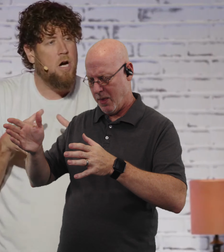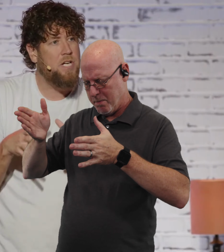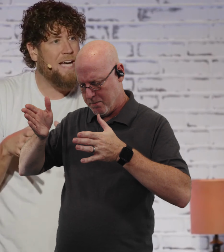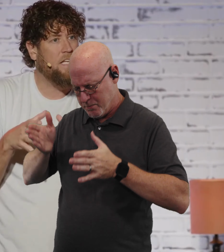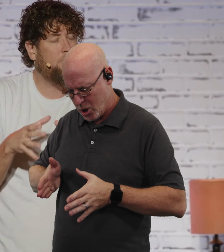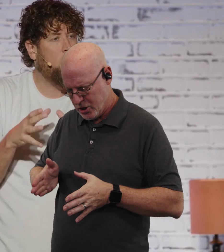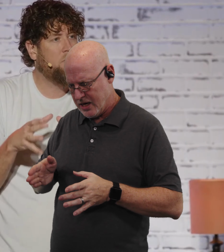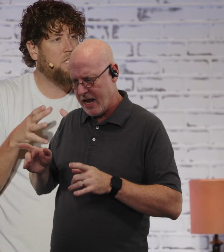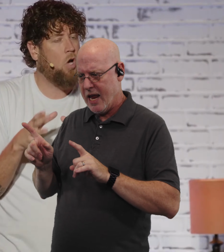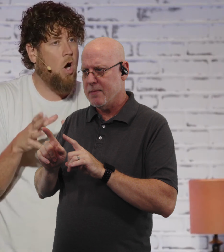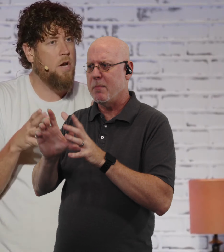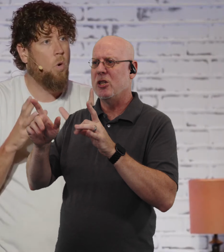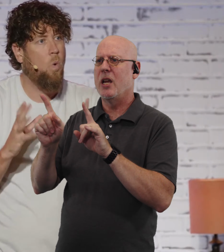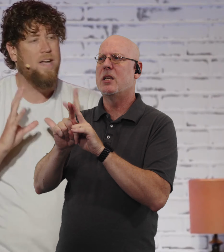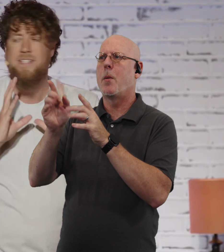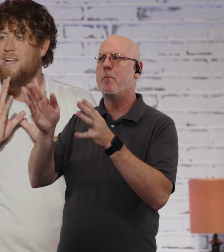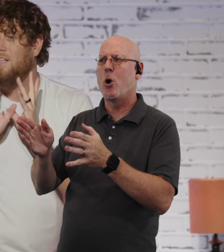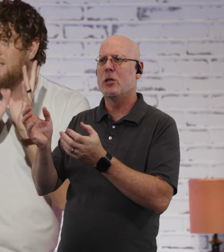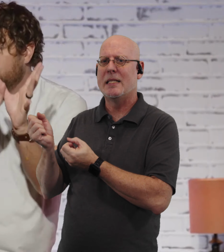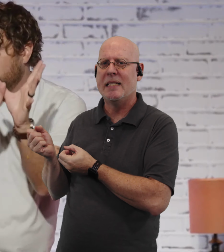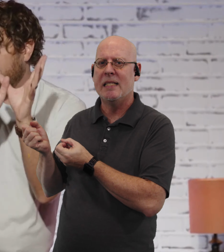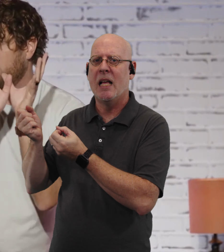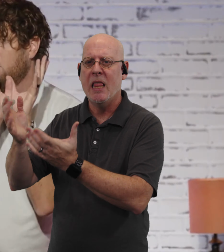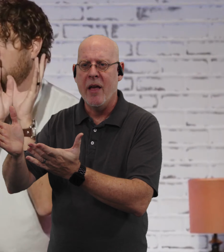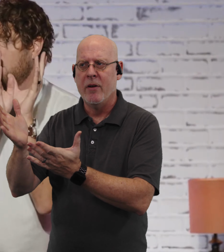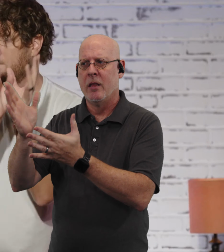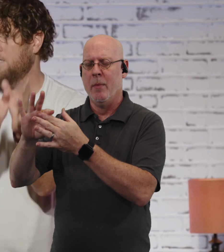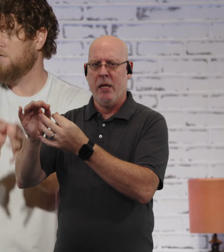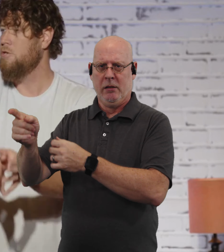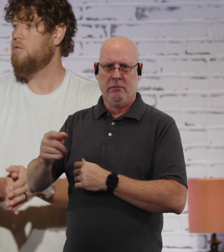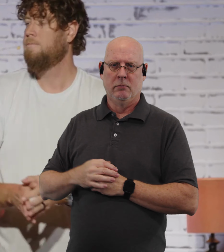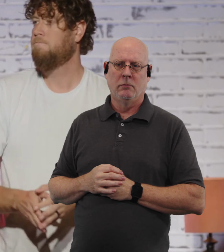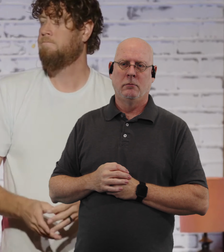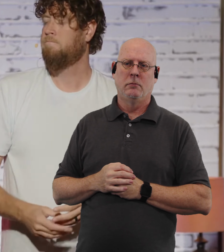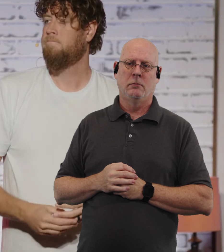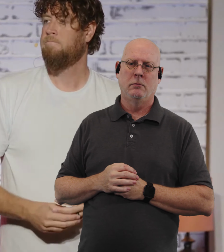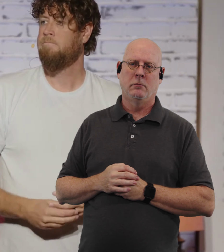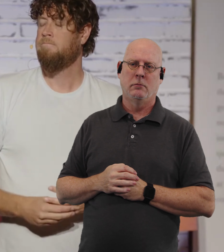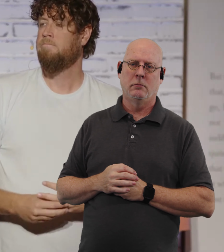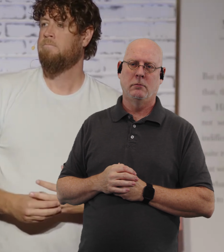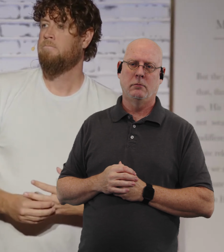as much as it focuses on the one delivering the message.